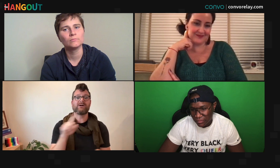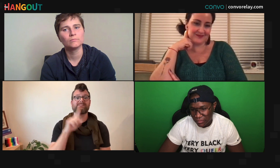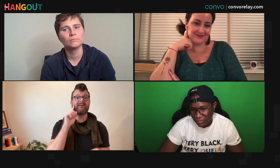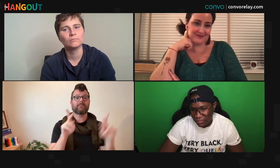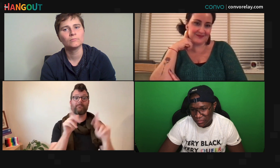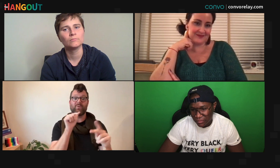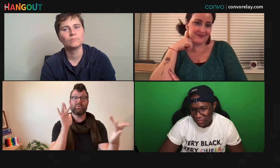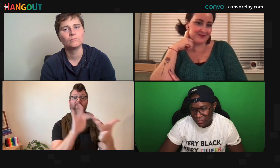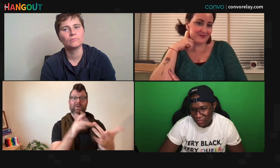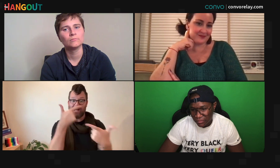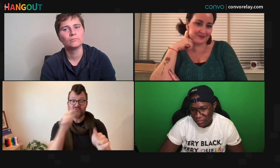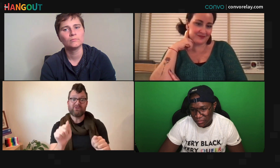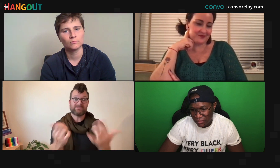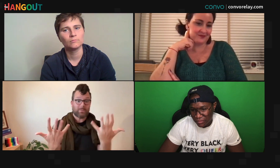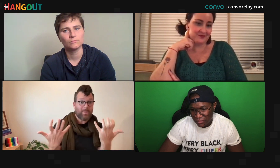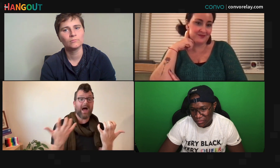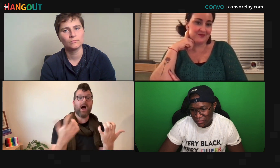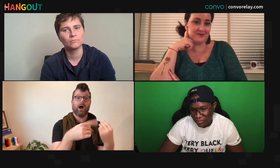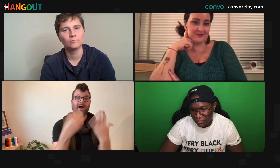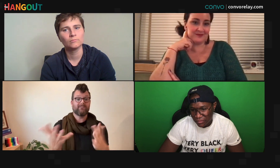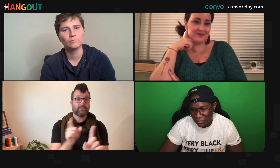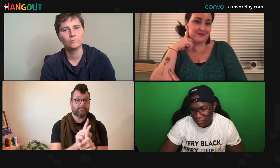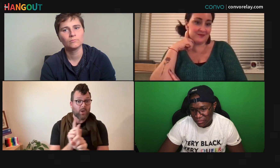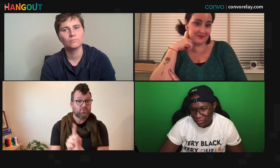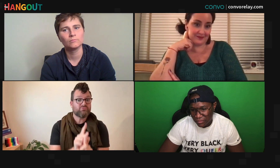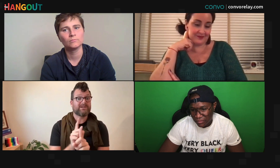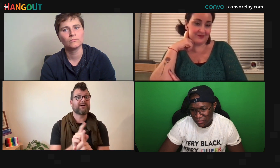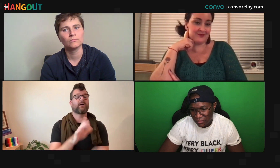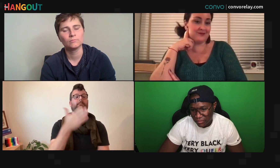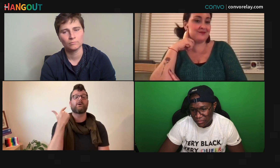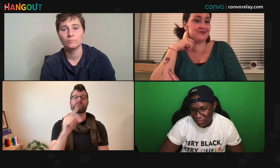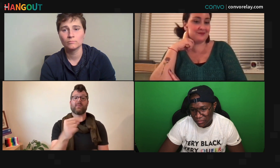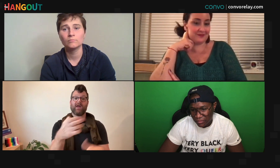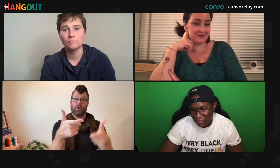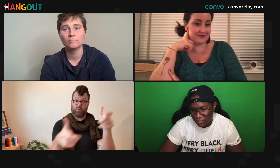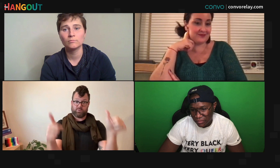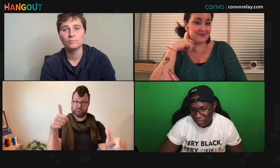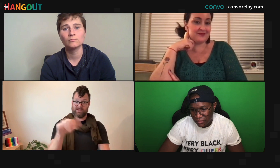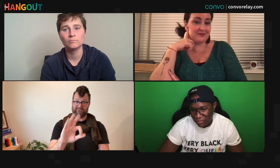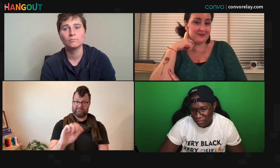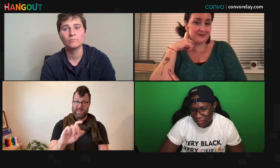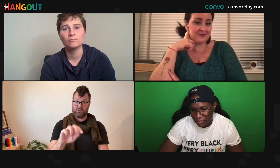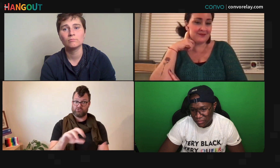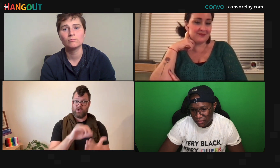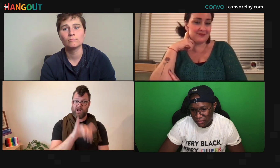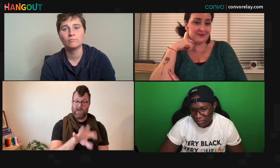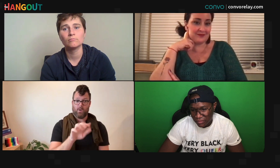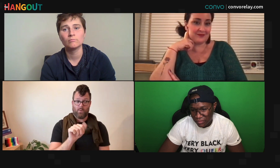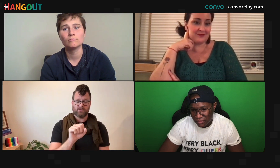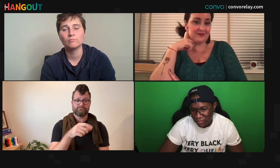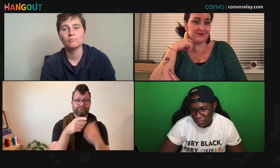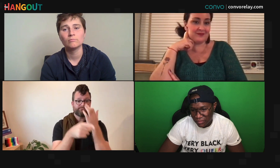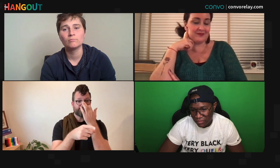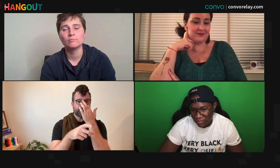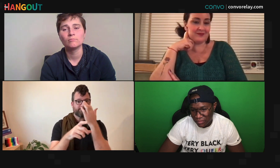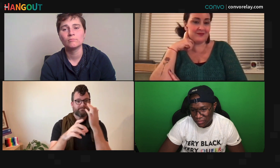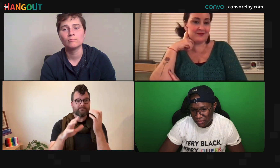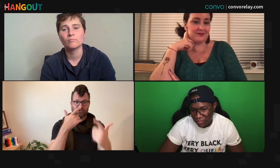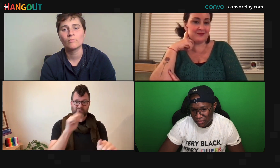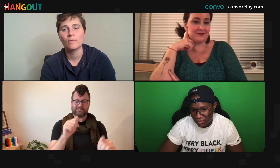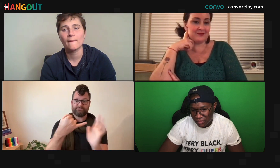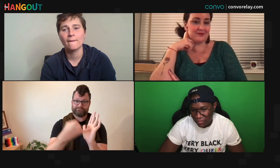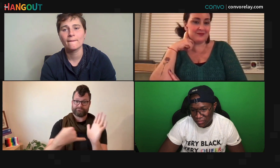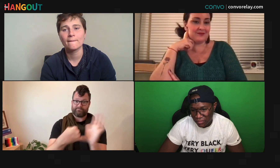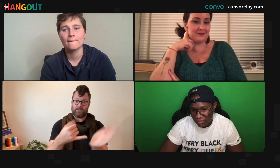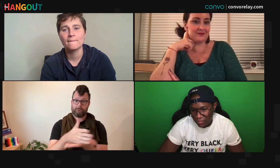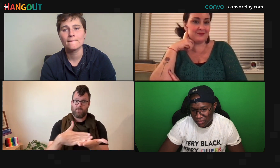a solution where deaf people who reached out saying that they were interested, they gave them a mentor, because the biggest factor in all of